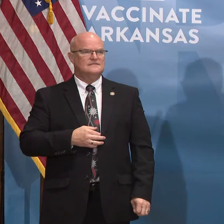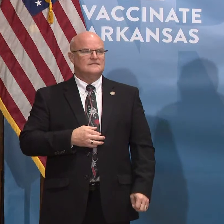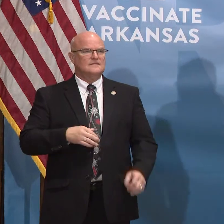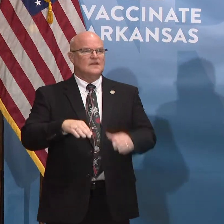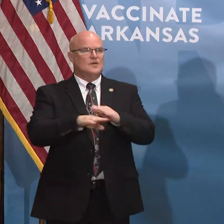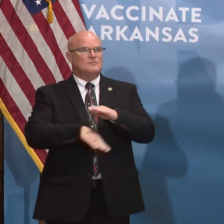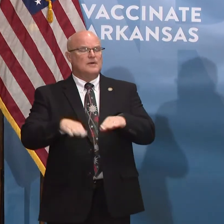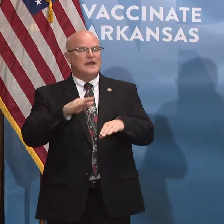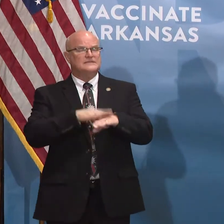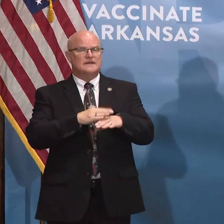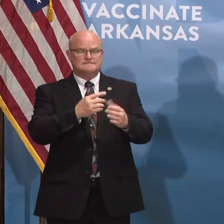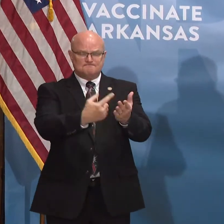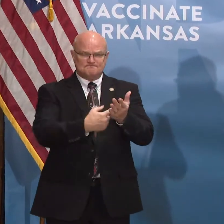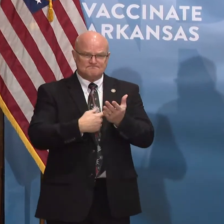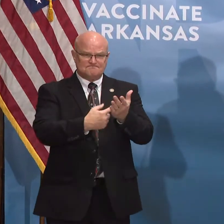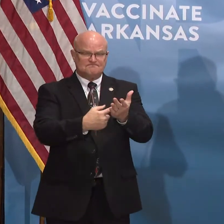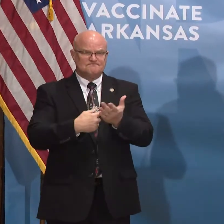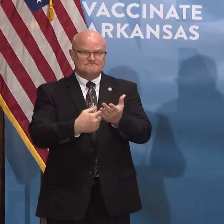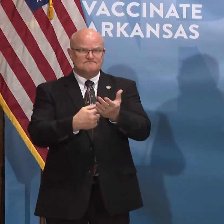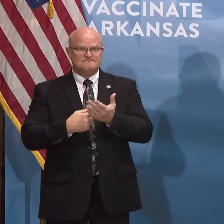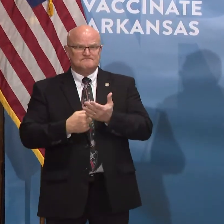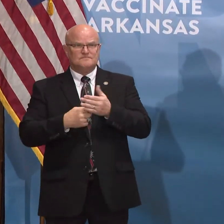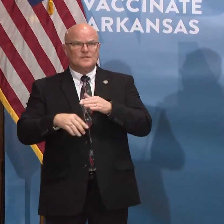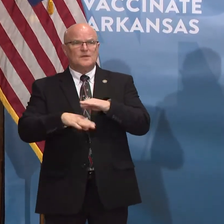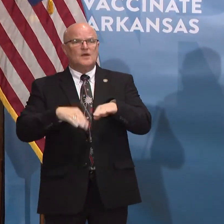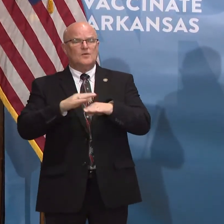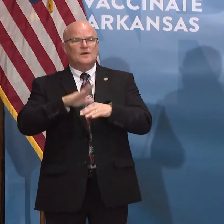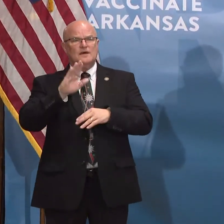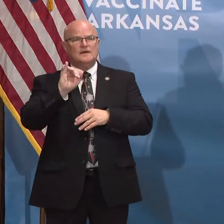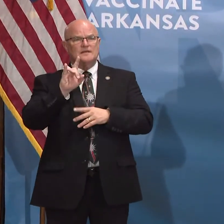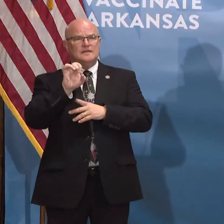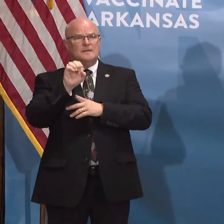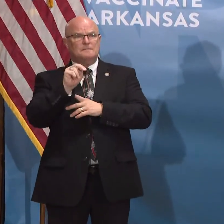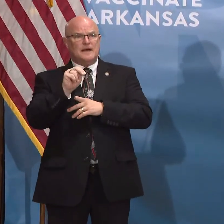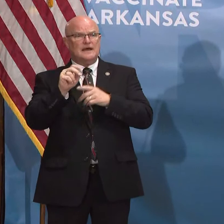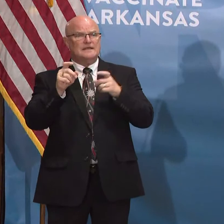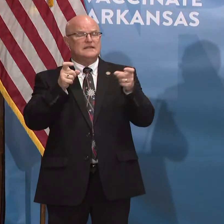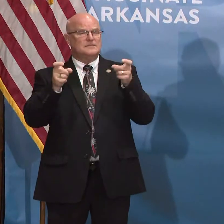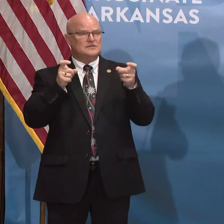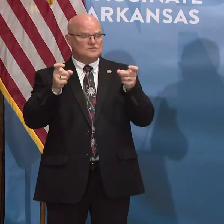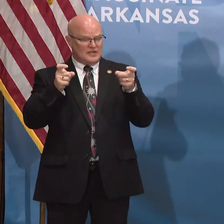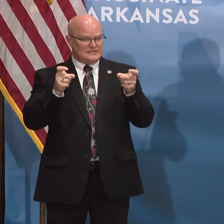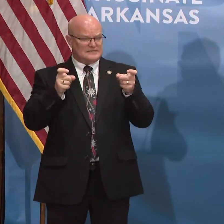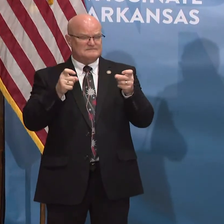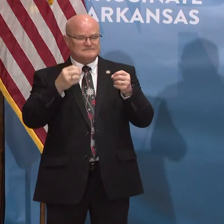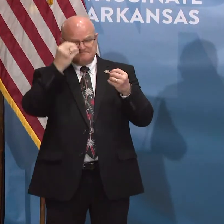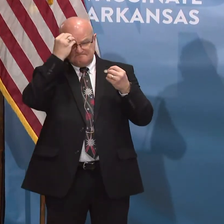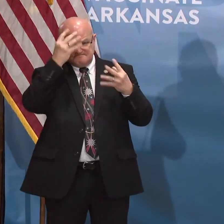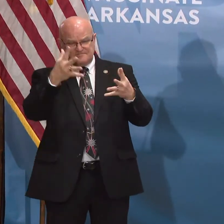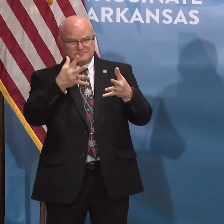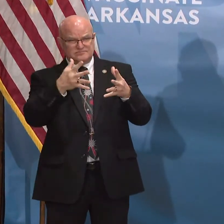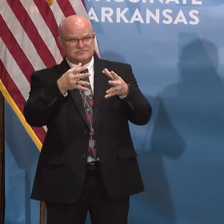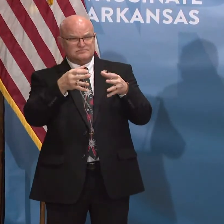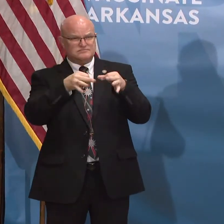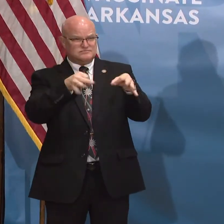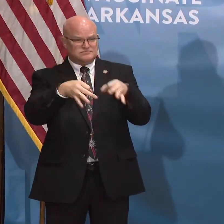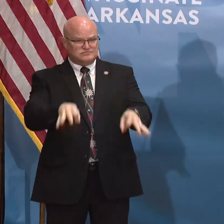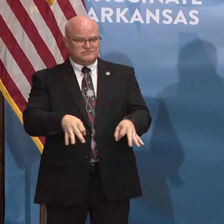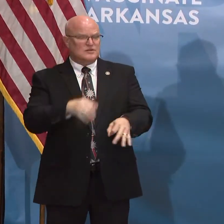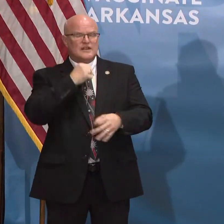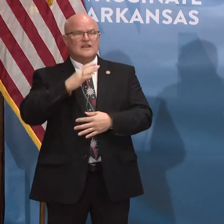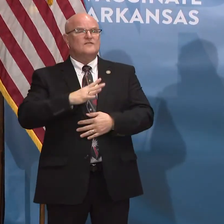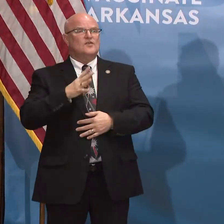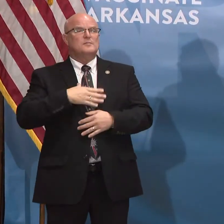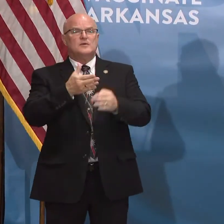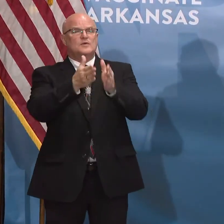Based on the litigation and based on what the Biden administration had put out in guidance, we did not formally